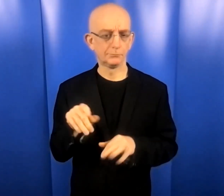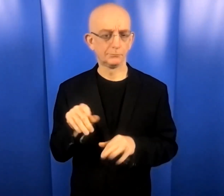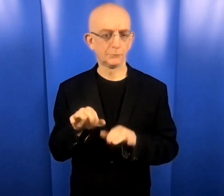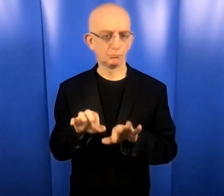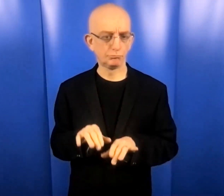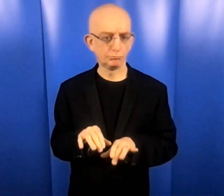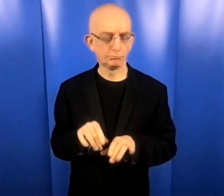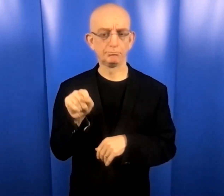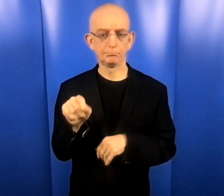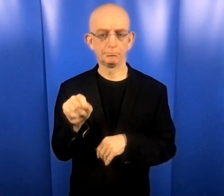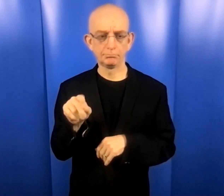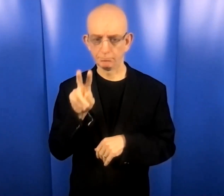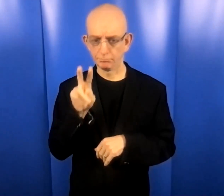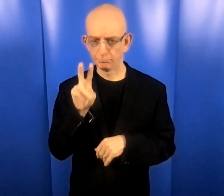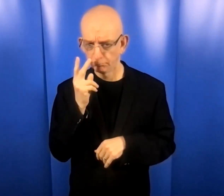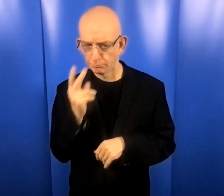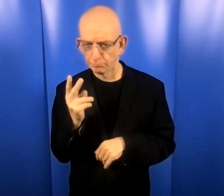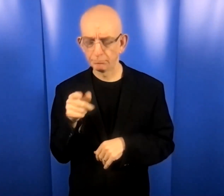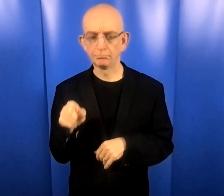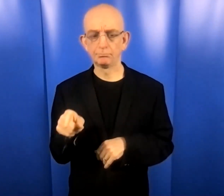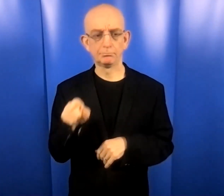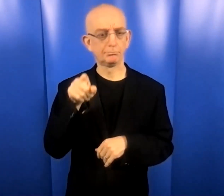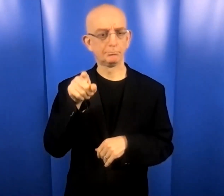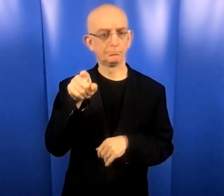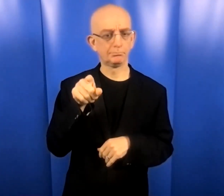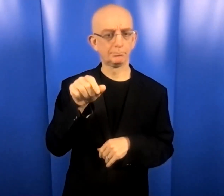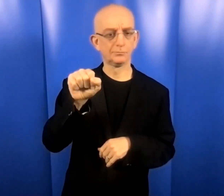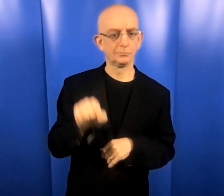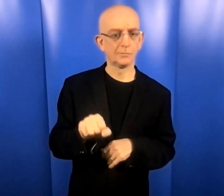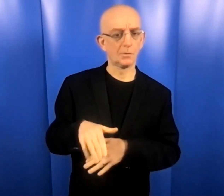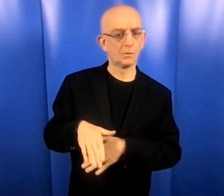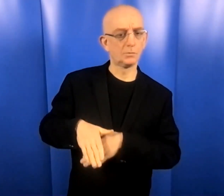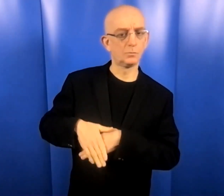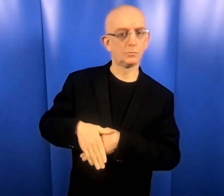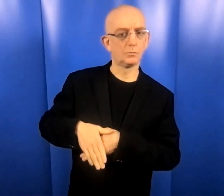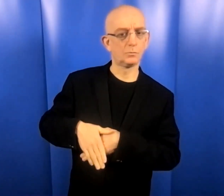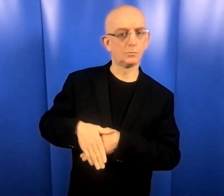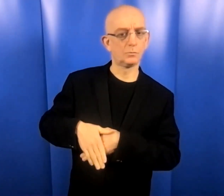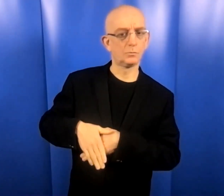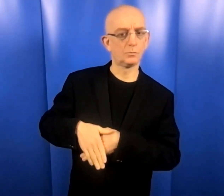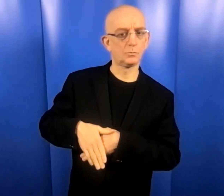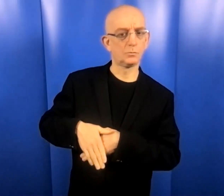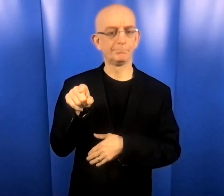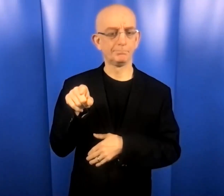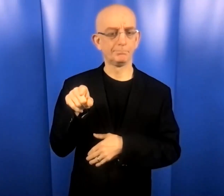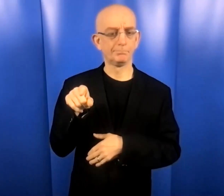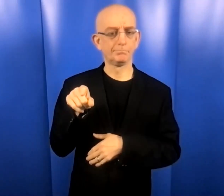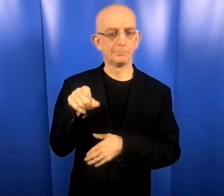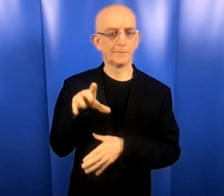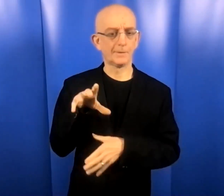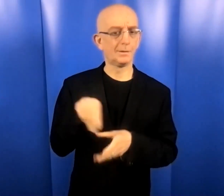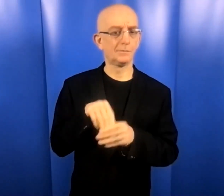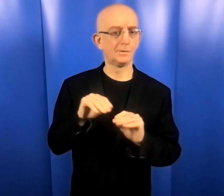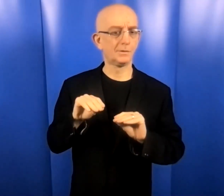Billy, for kind of pushing that through. Very encouraging, very encouraging. Okay, well, we're almost through with